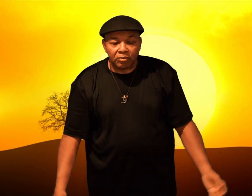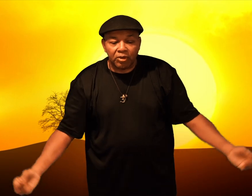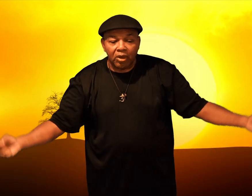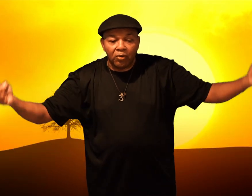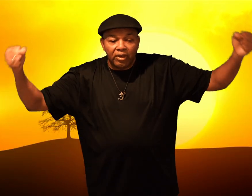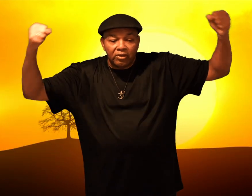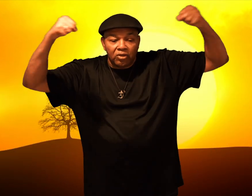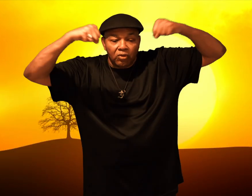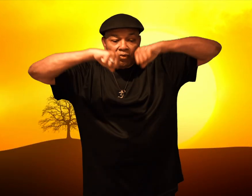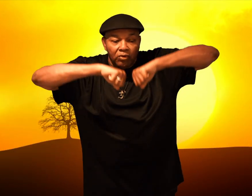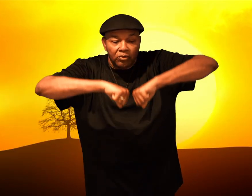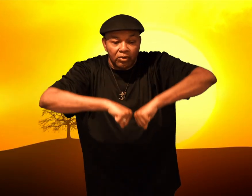go into the root,